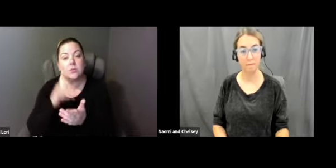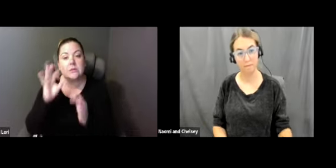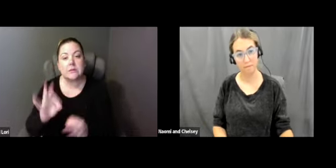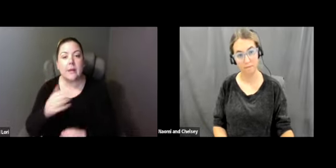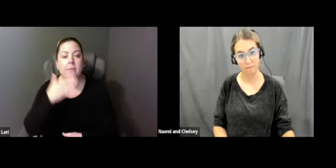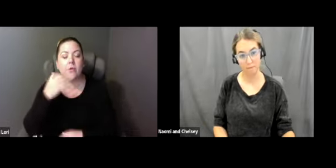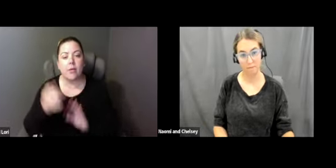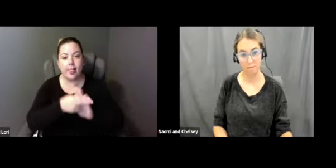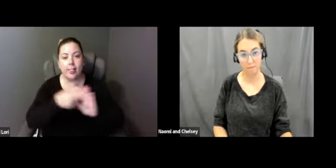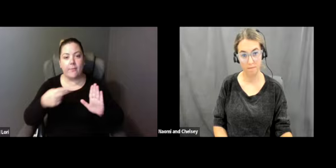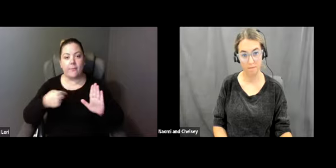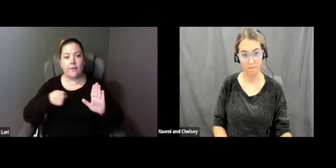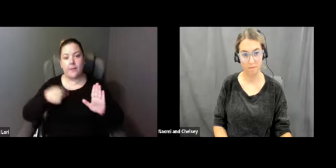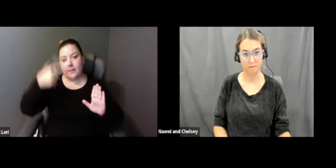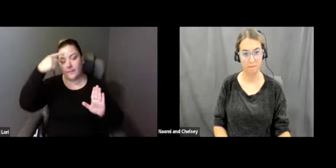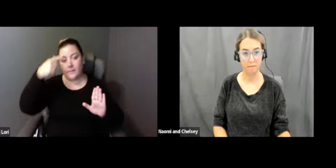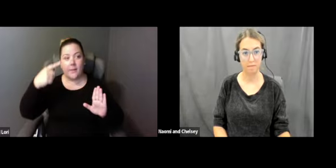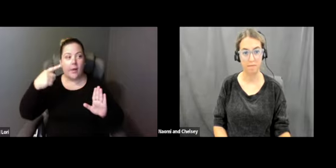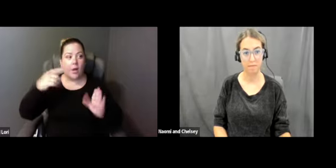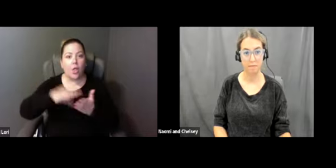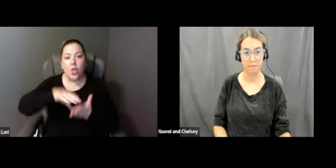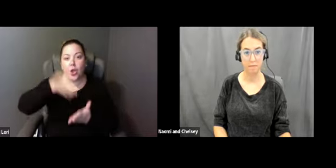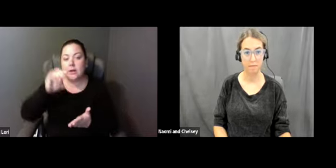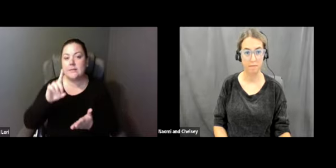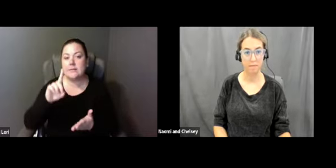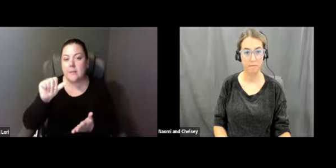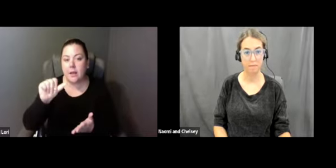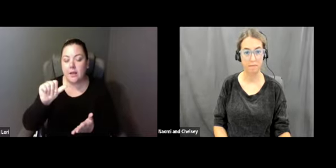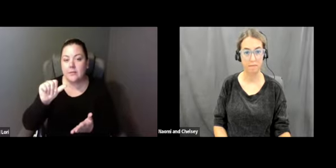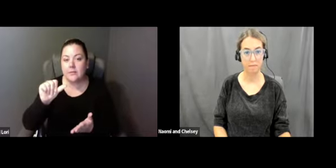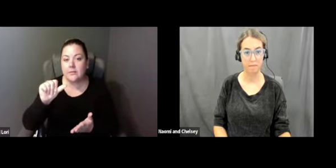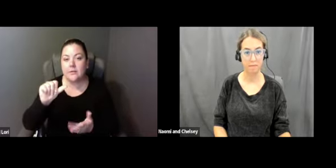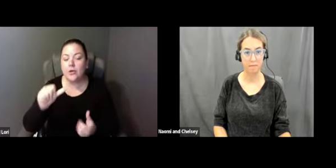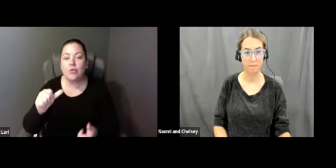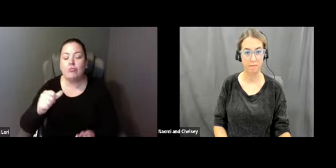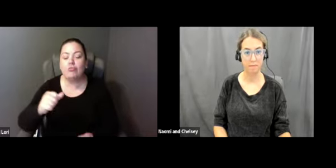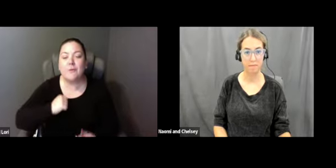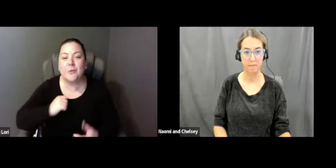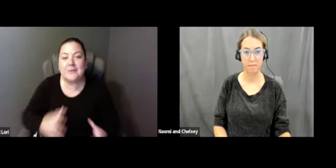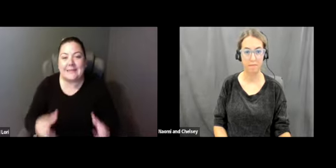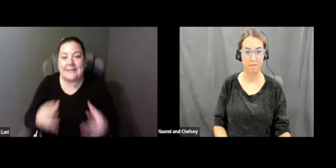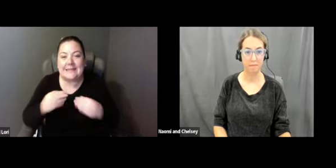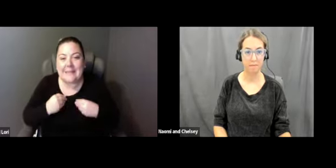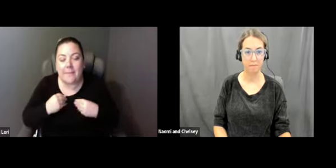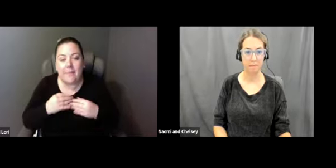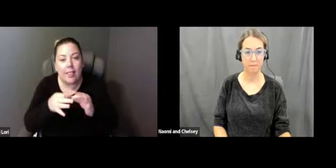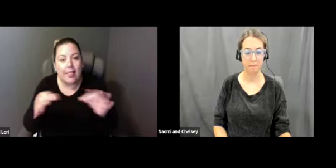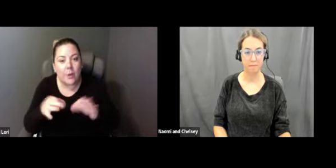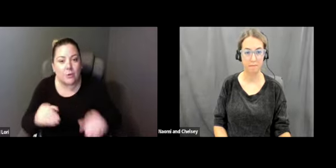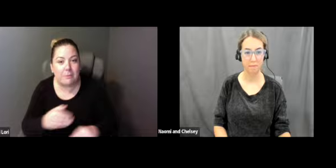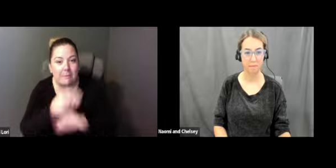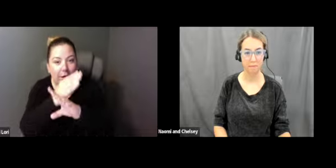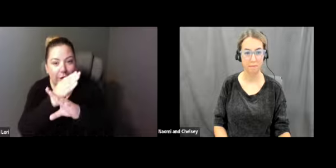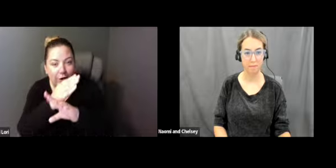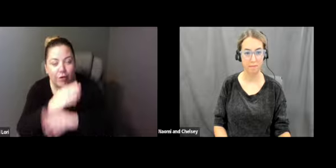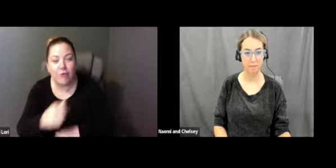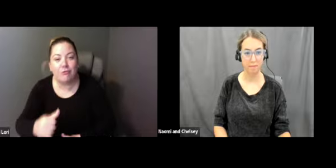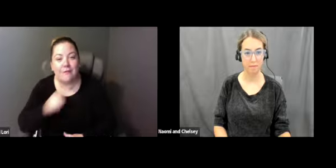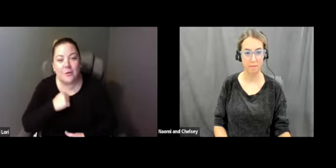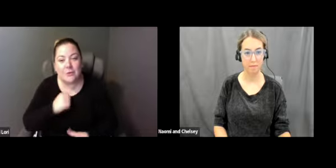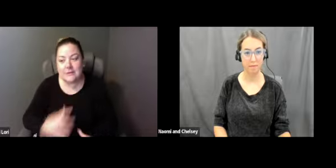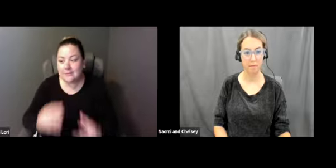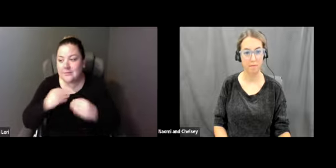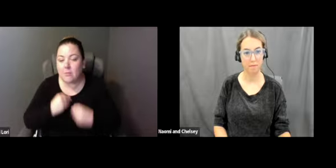just accept the fact that I came from a home that didn't speak English. And it was a whole 4-year battle that I really had to